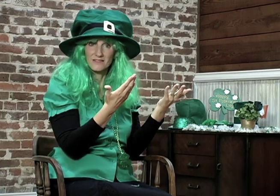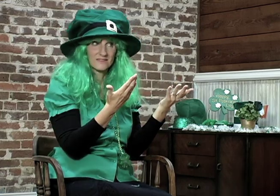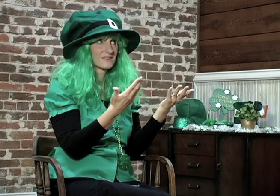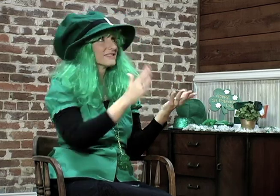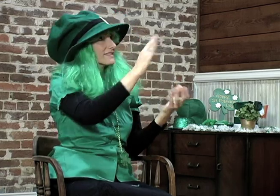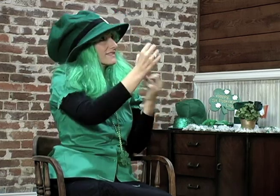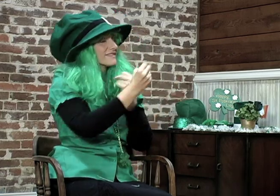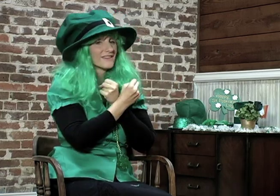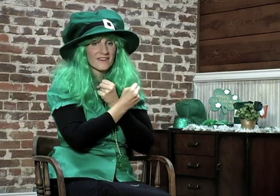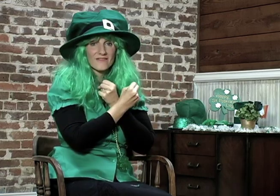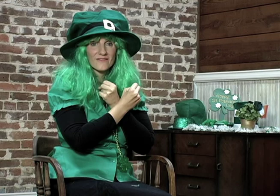given to us.